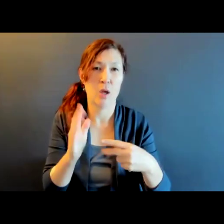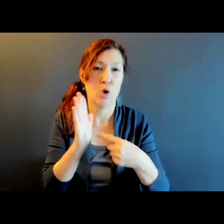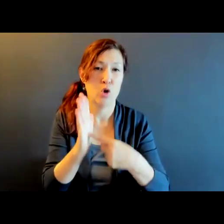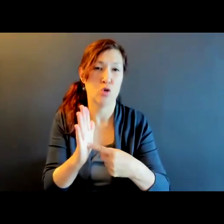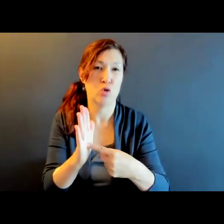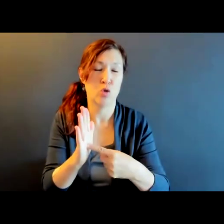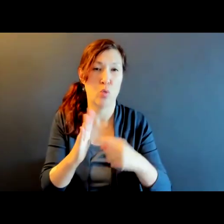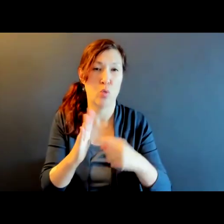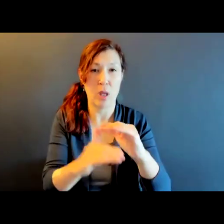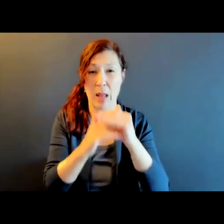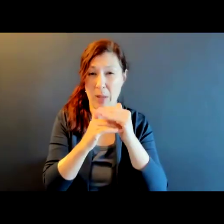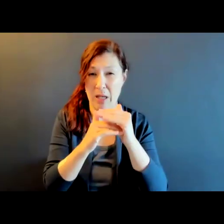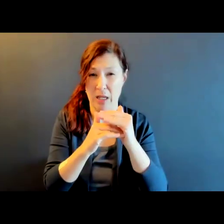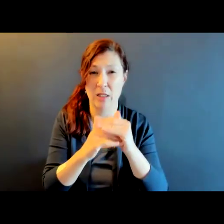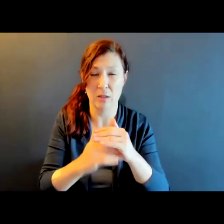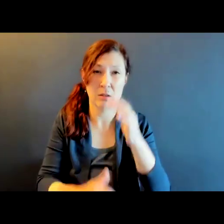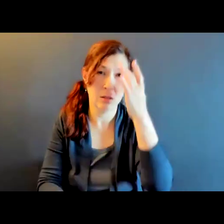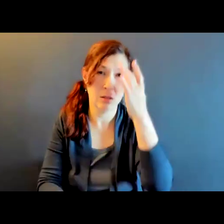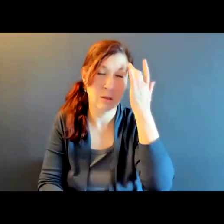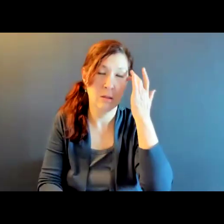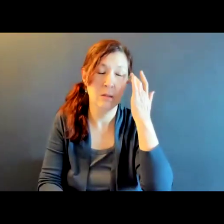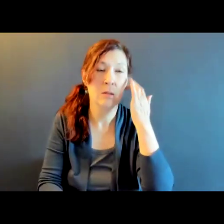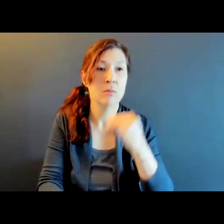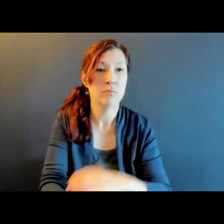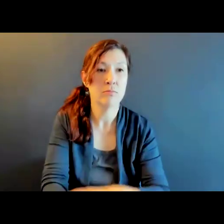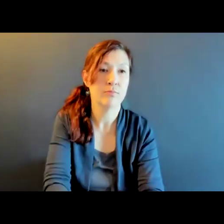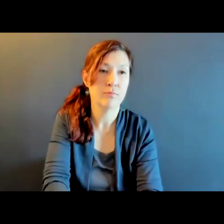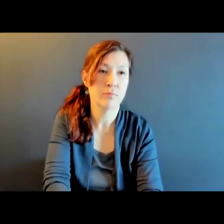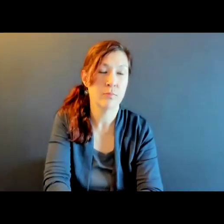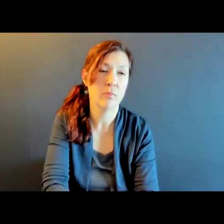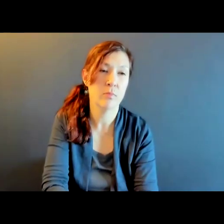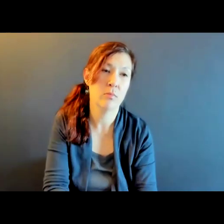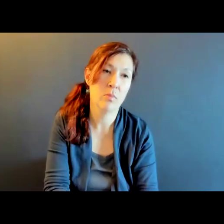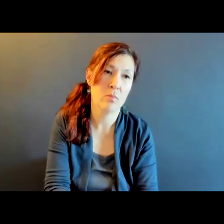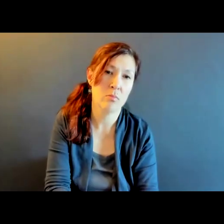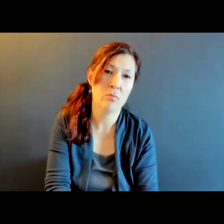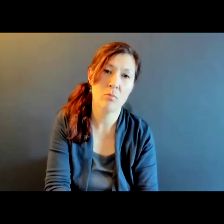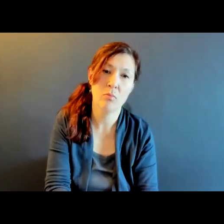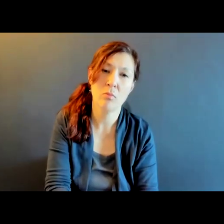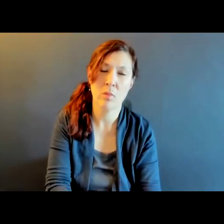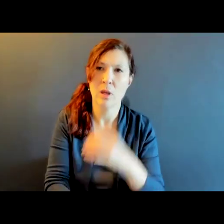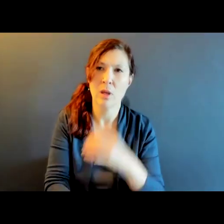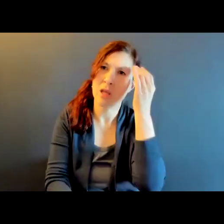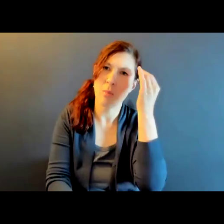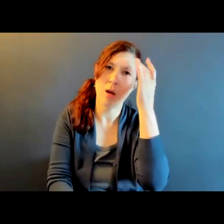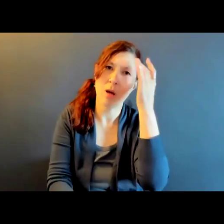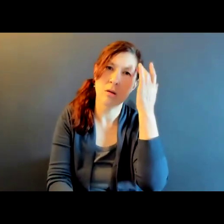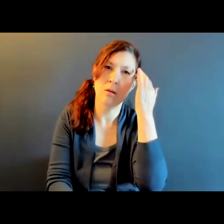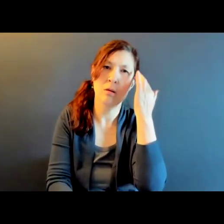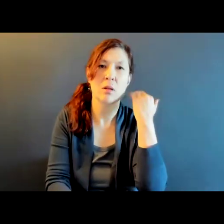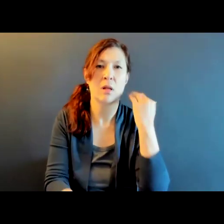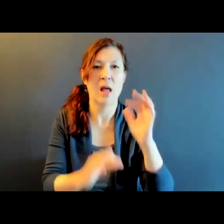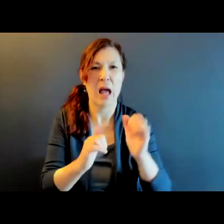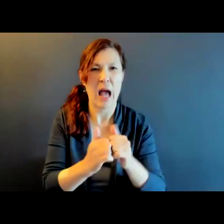the limitations, we've walked down the road to consider and like look at, is there a way to get to the granular level